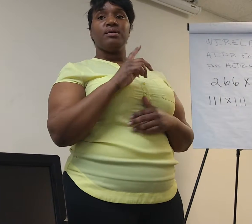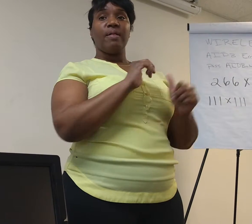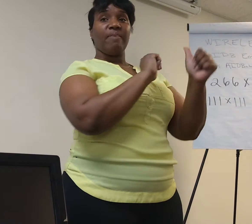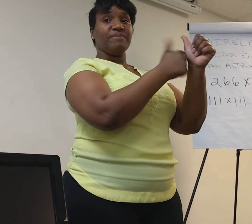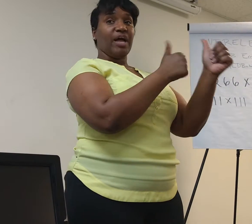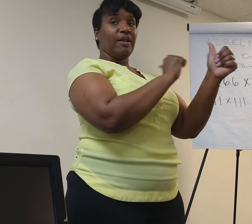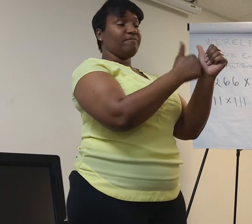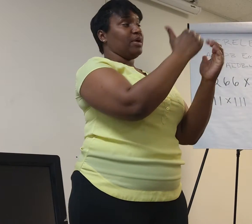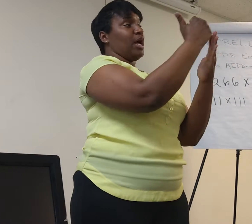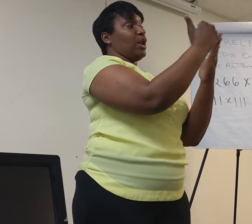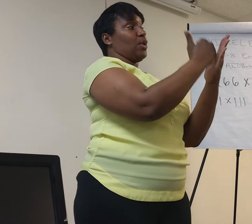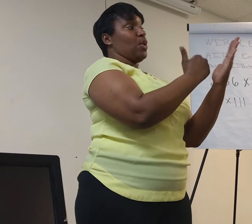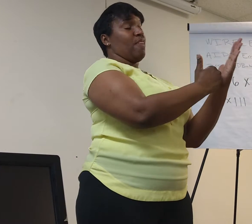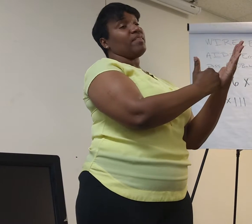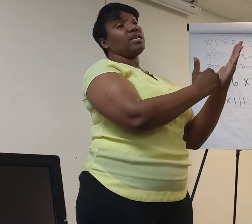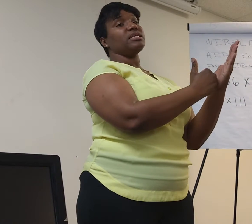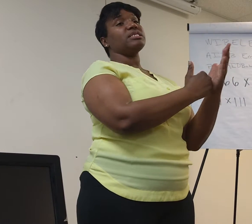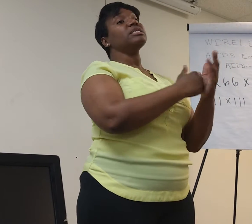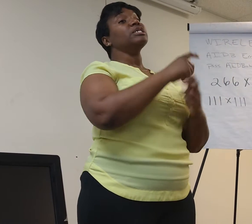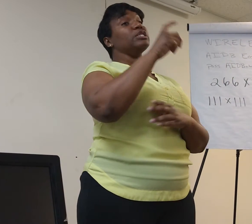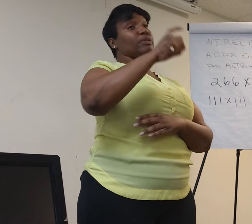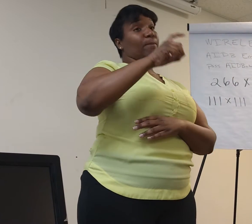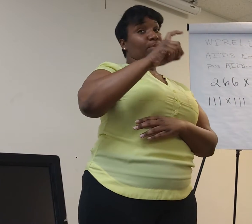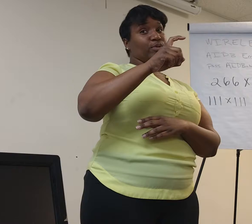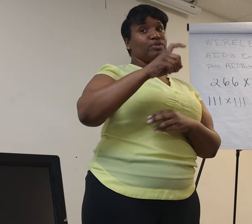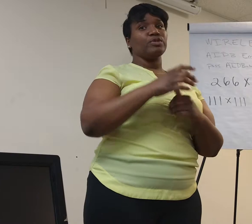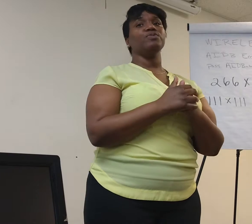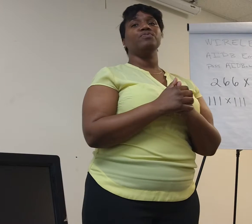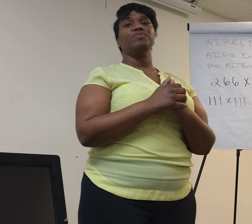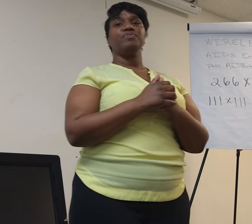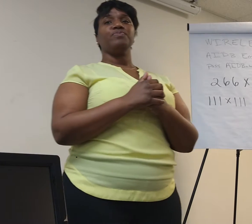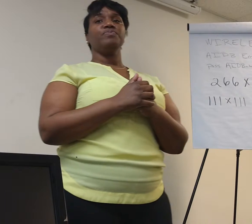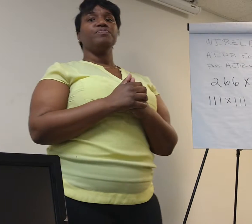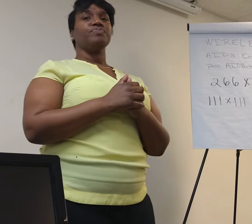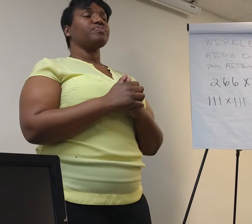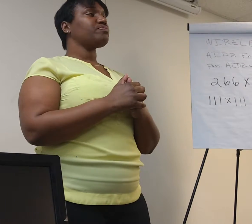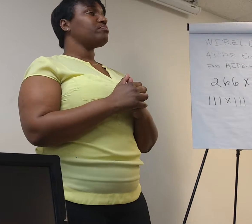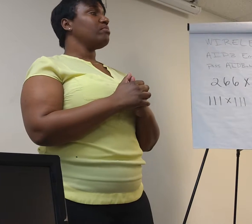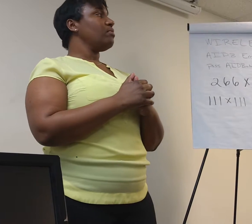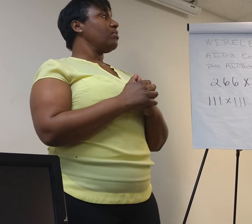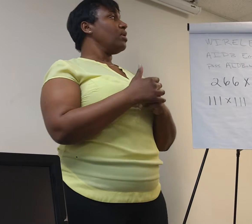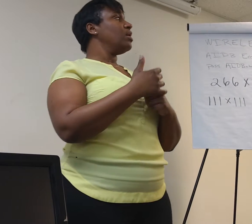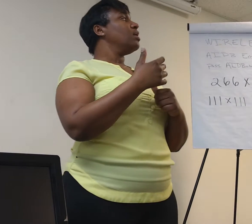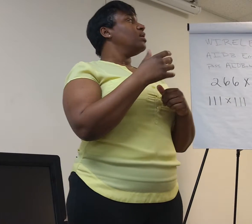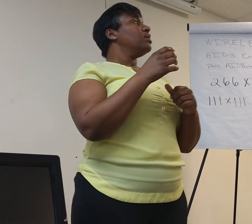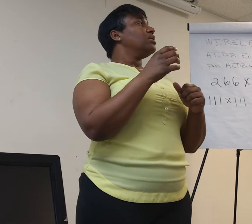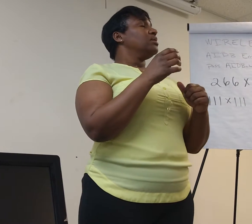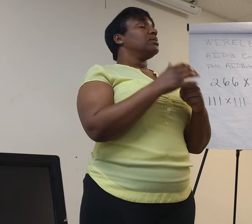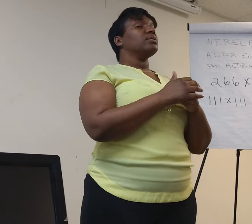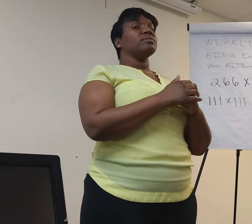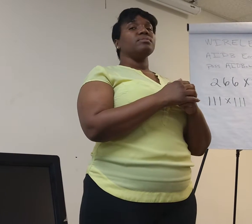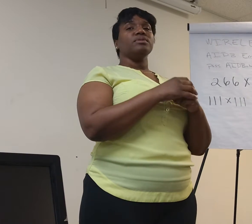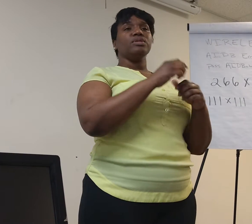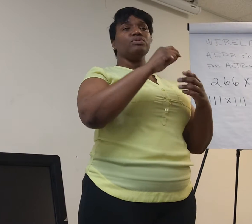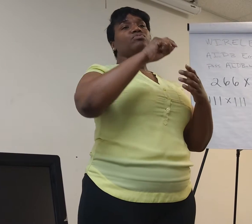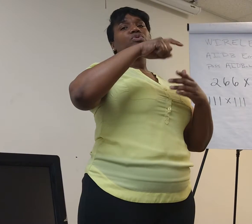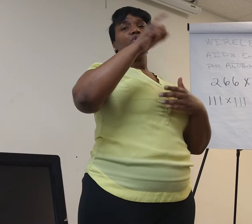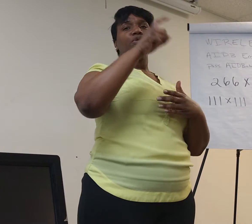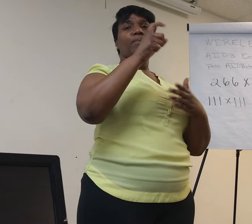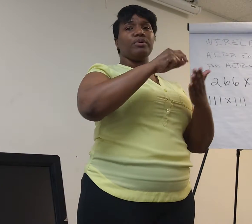program or schedule, even a list where people can initial that it's been done and then the manager can follow up. Alright? Any